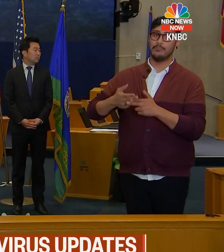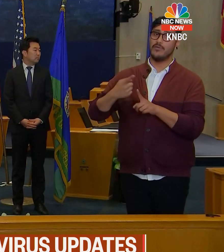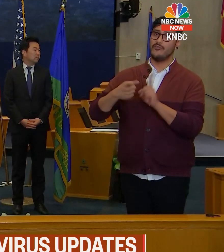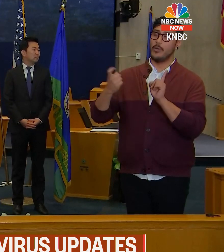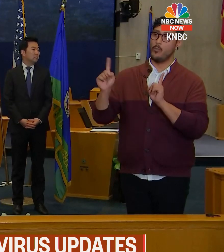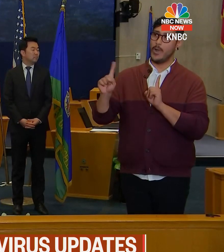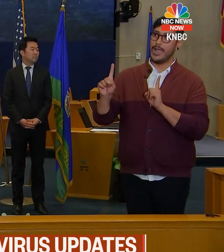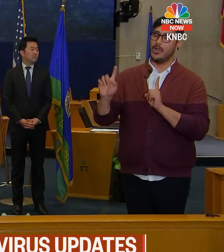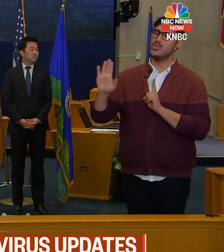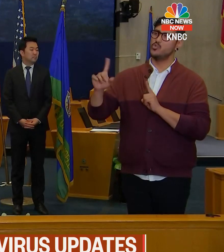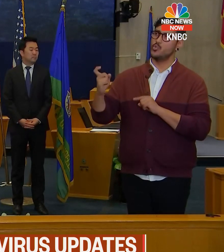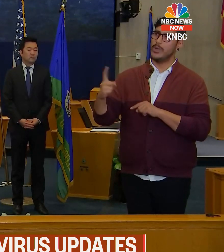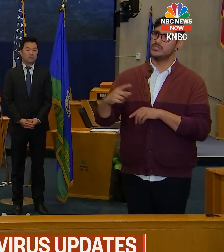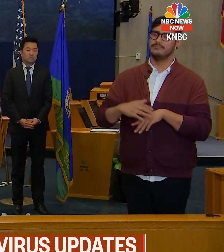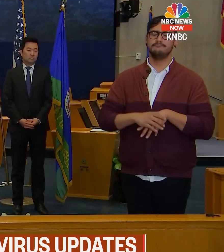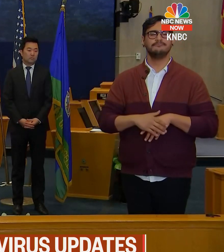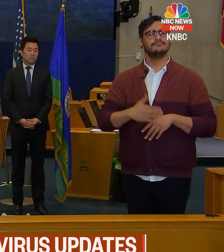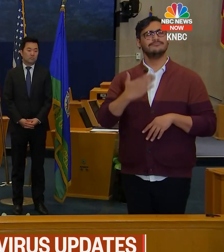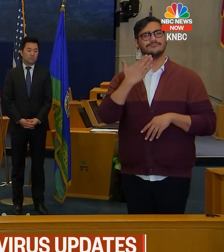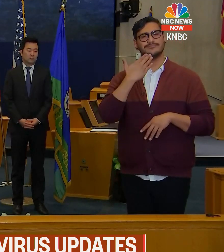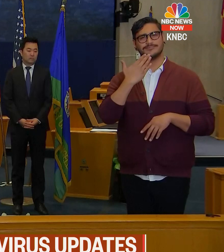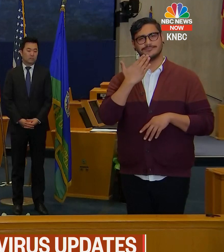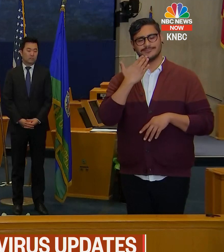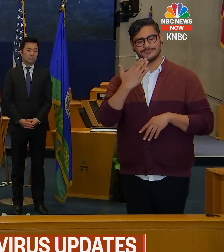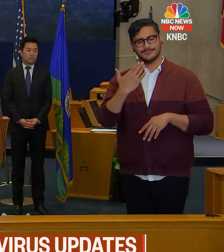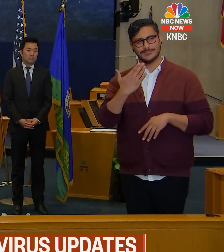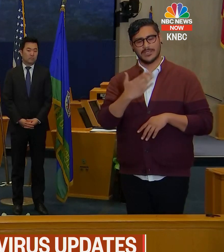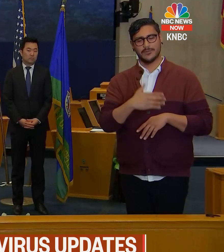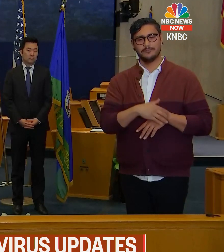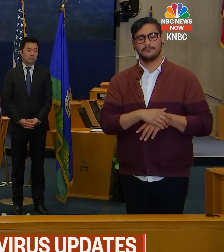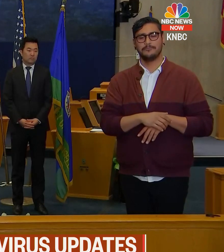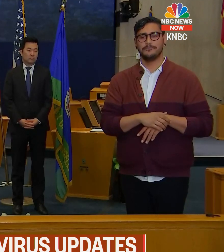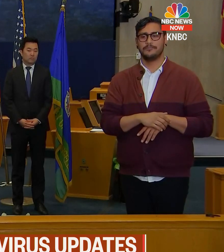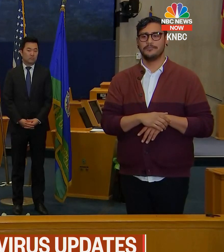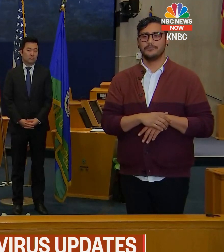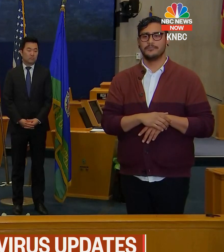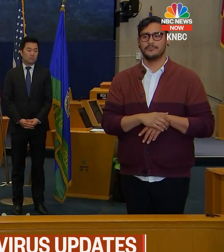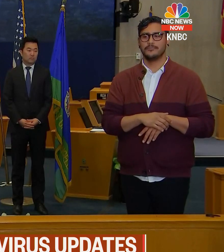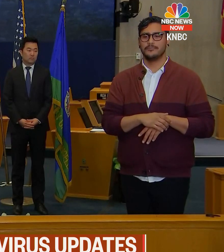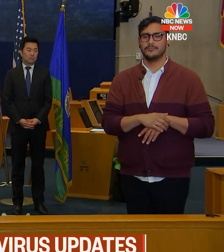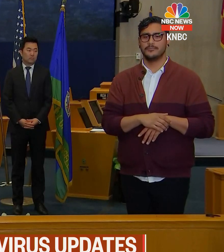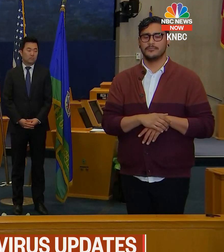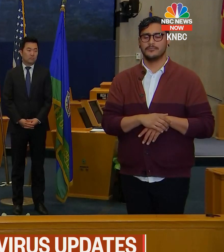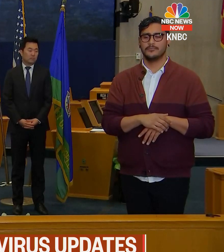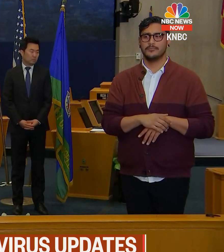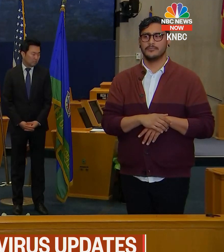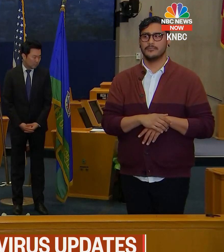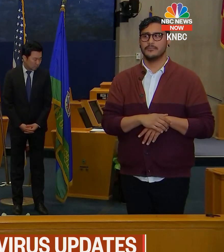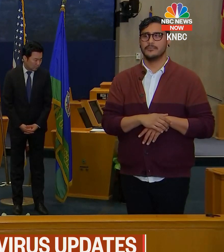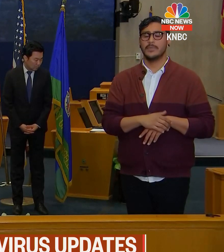question. Yes, thank you. Steve Gregory, KFI Radio.